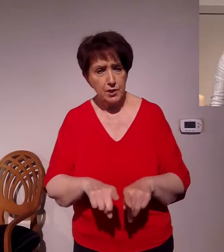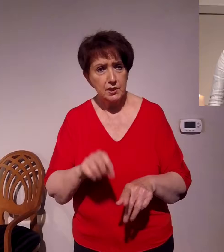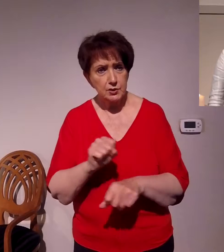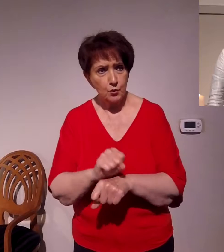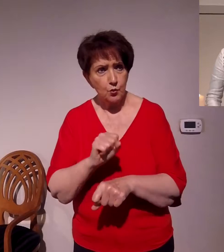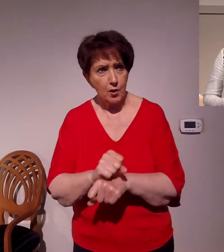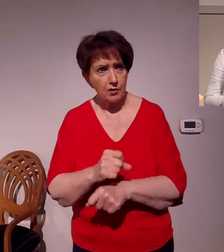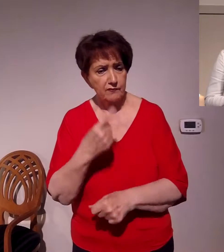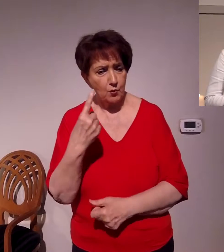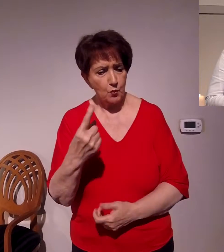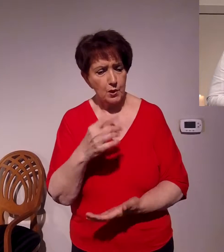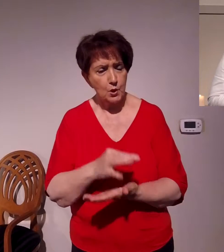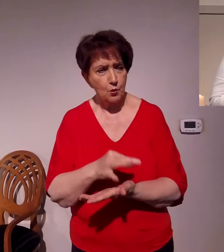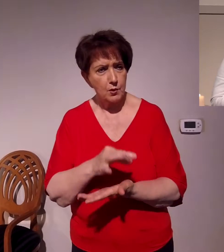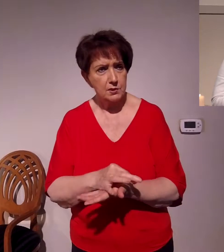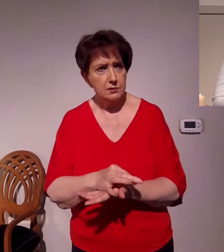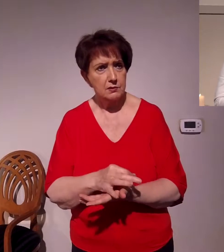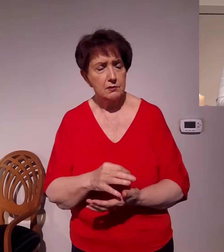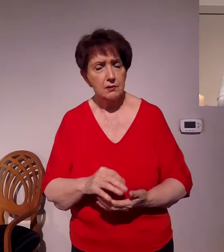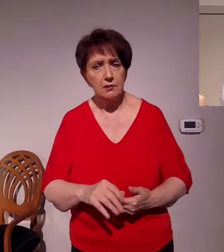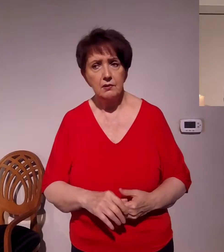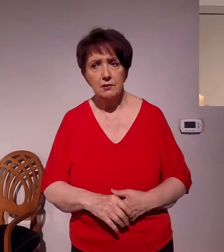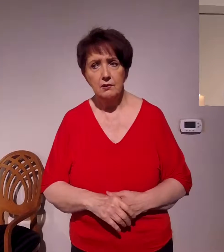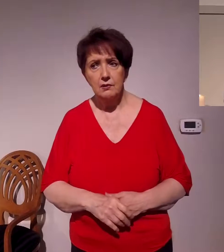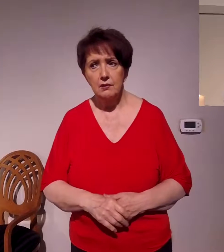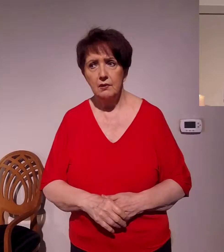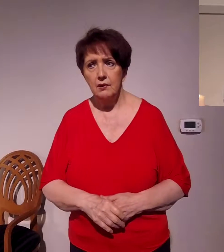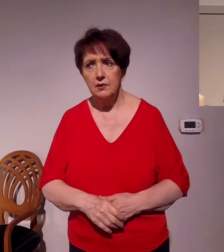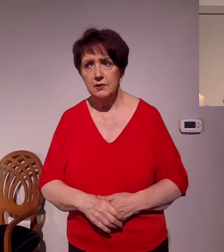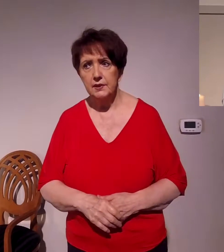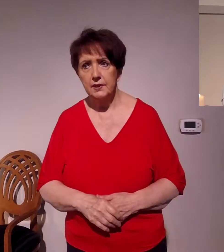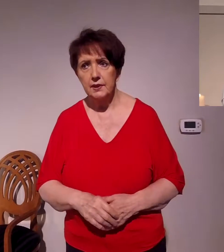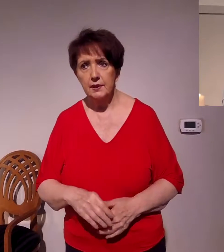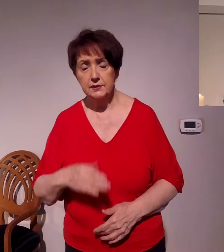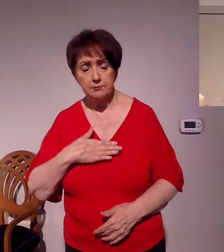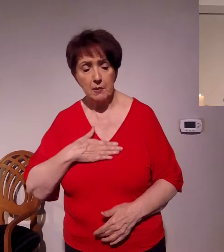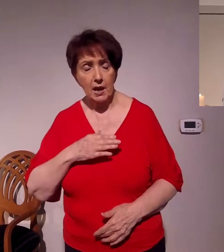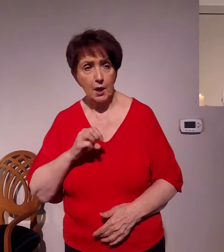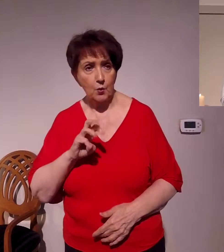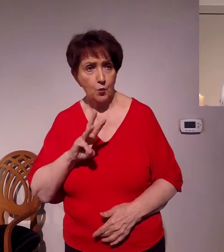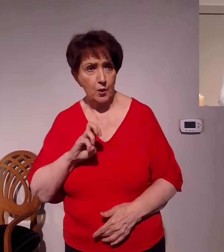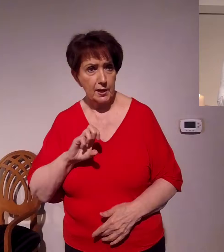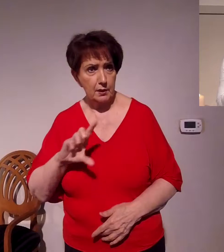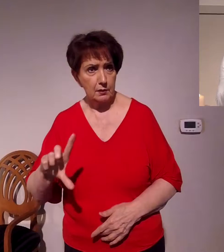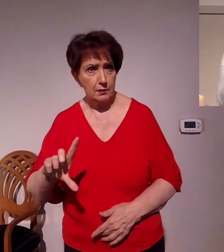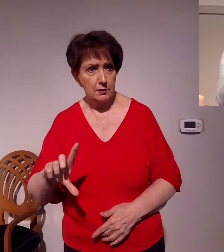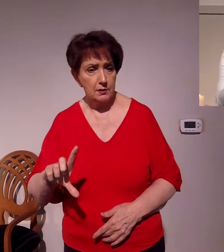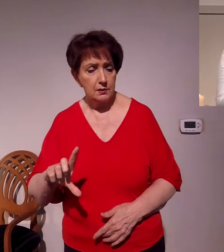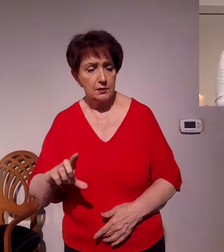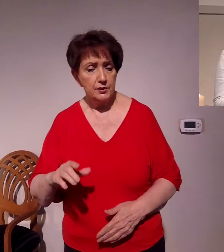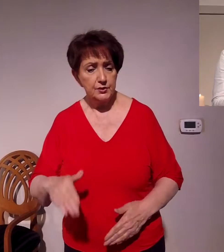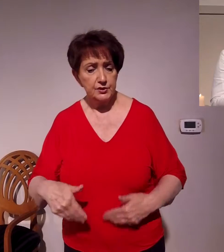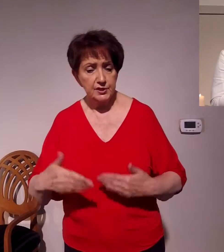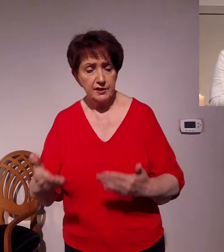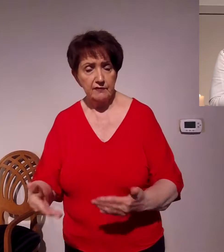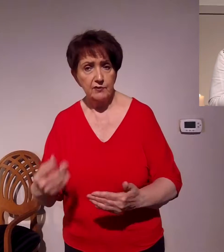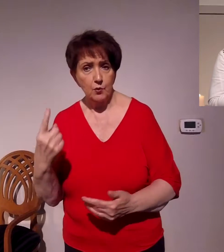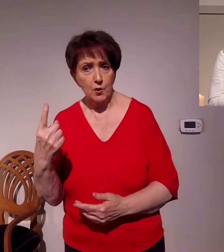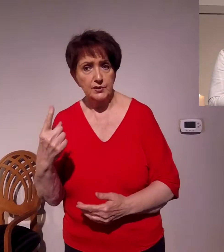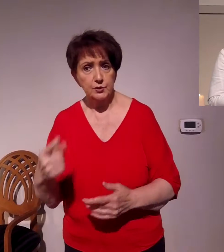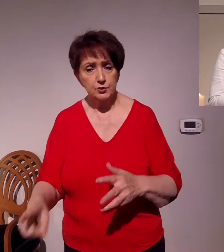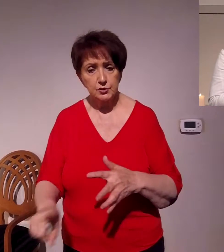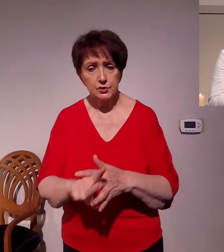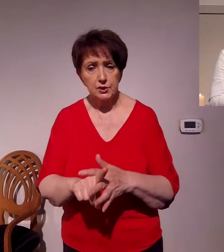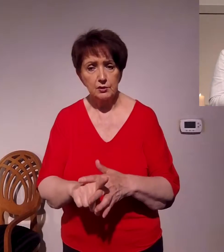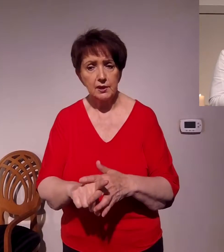work for a shilling? It is my will to give the one who showed up last,